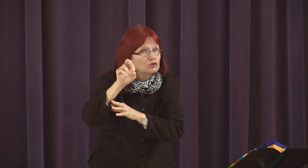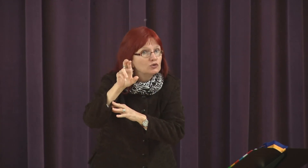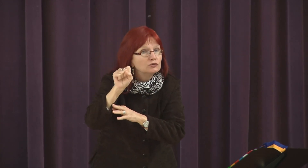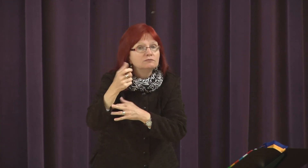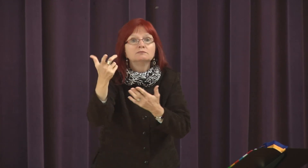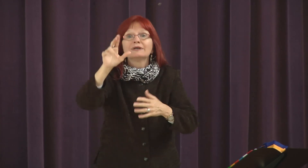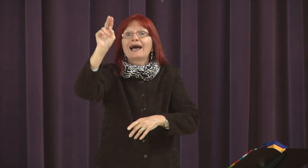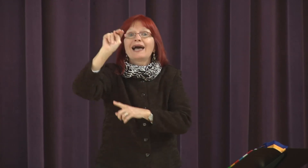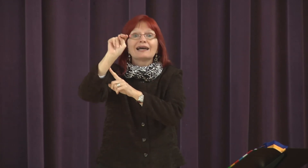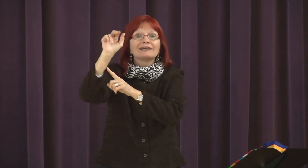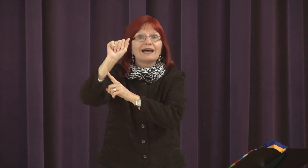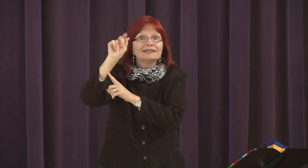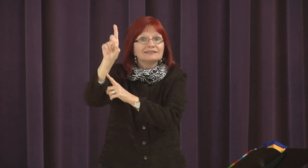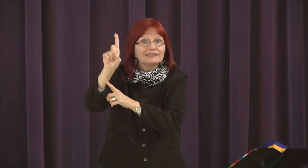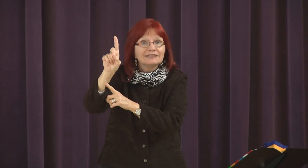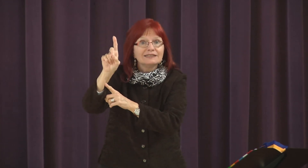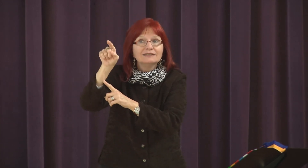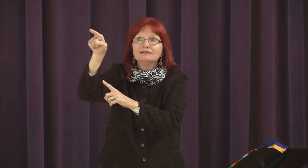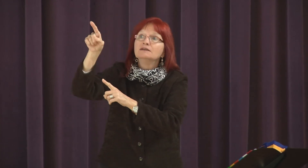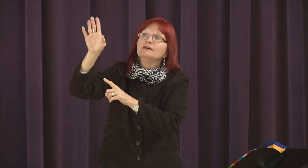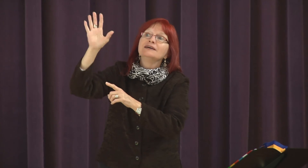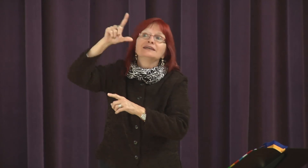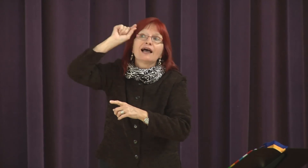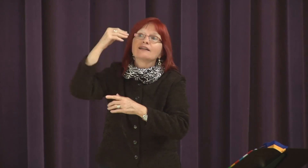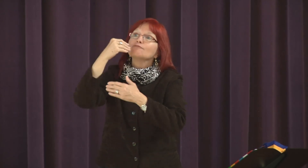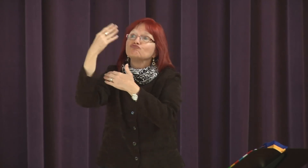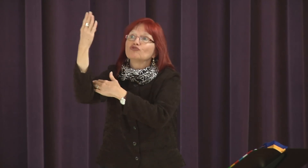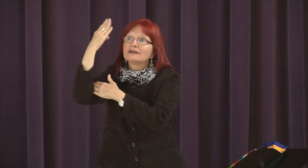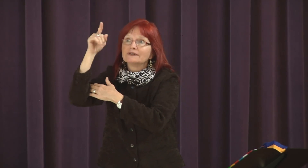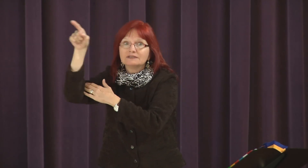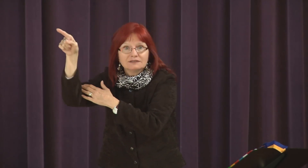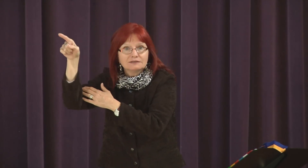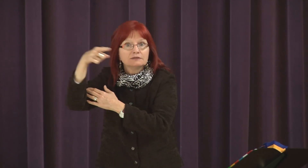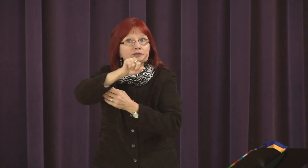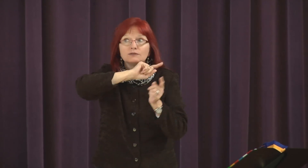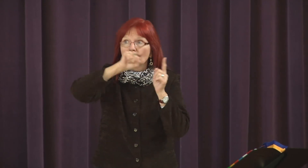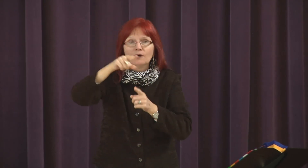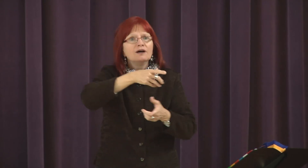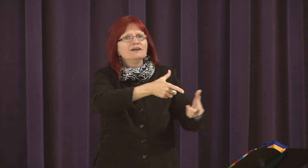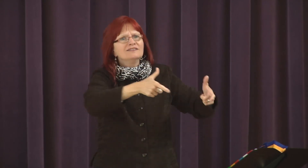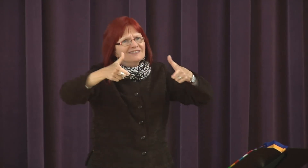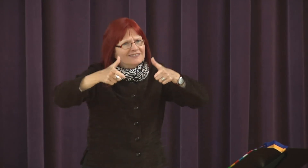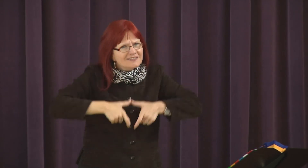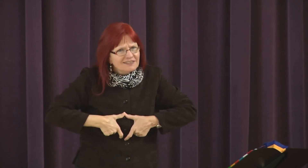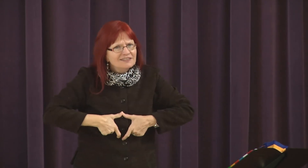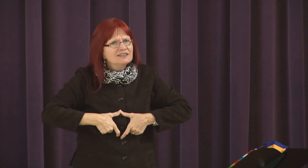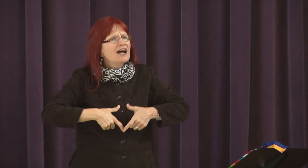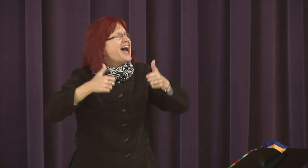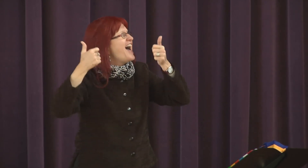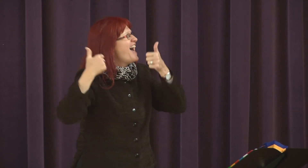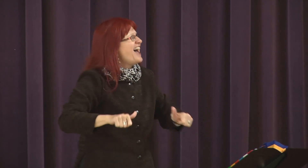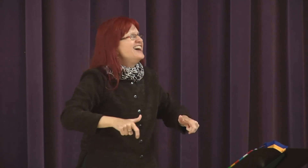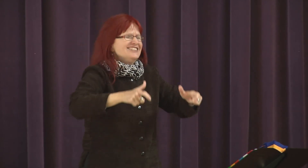be, whatever chapter you may be, whether it's a National Association for the Deaf's breakfast, please wear it